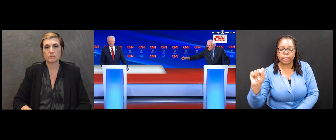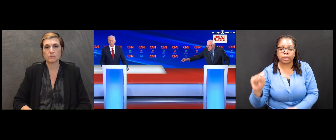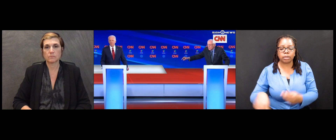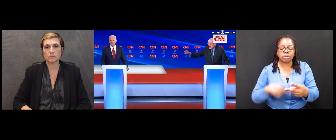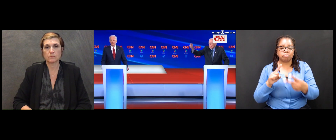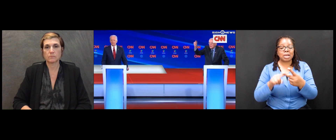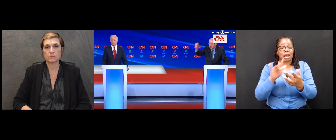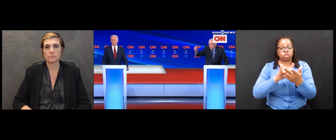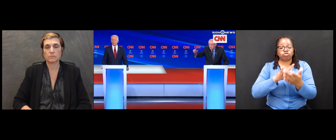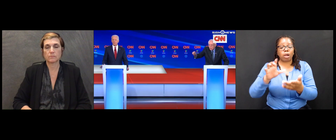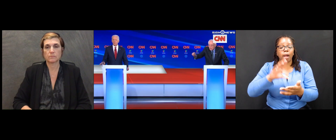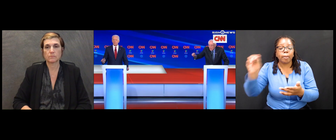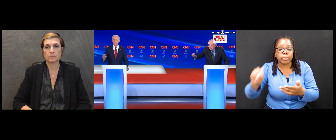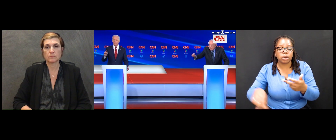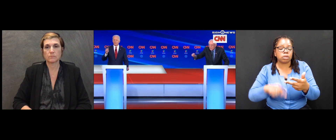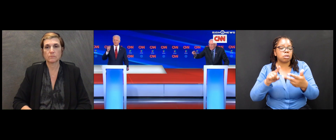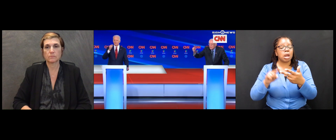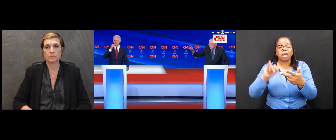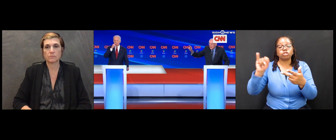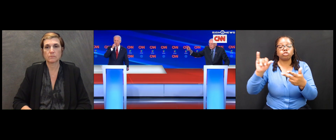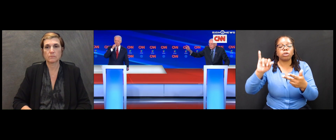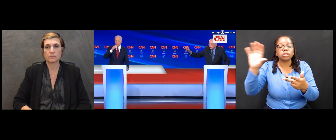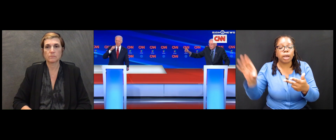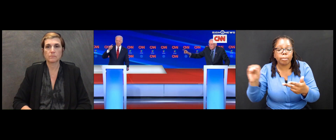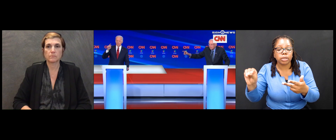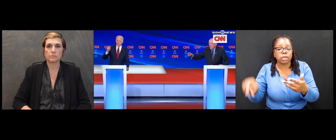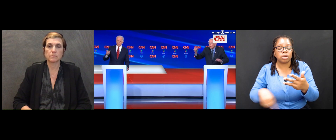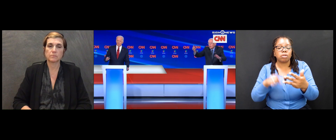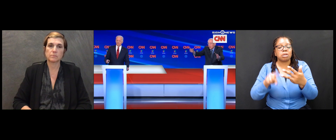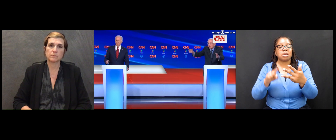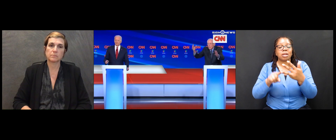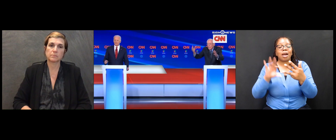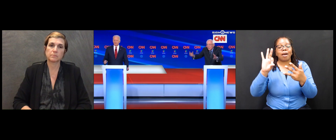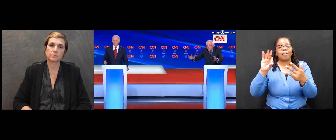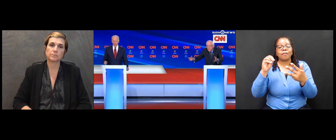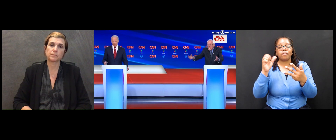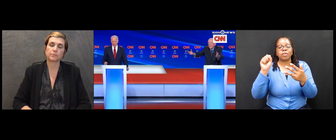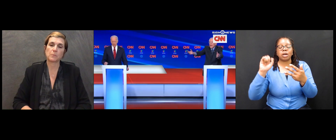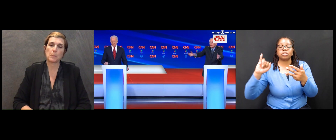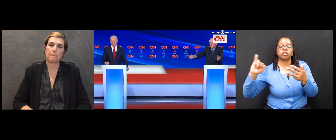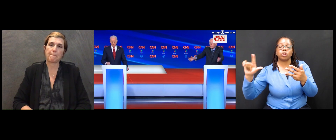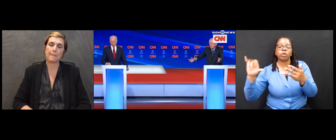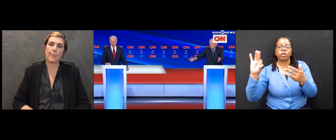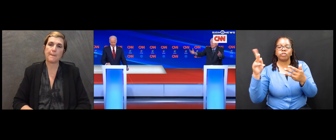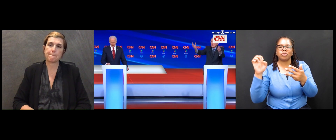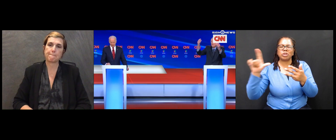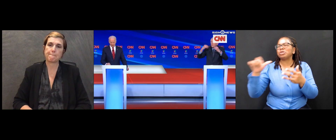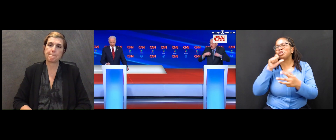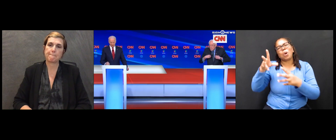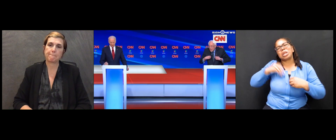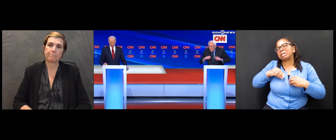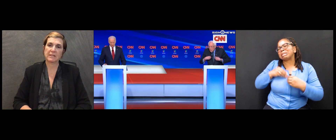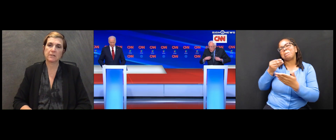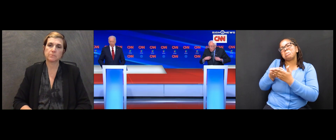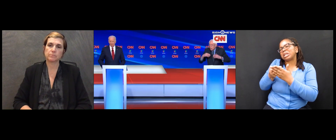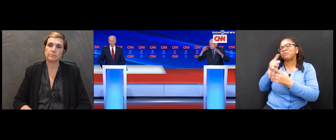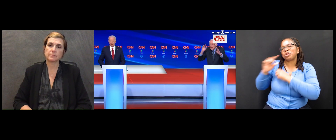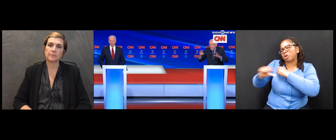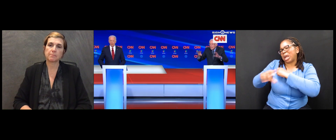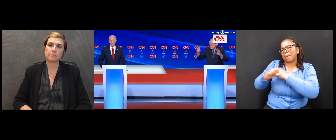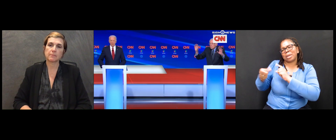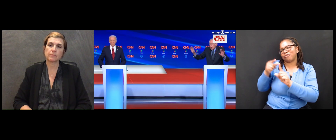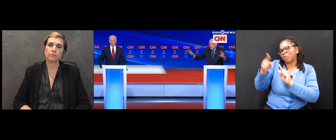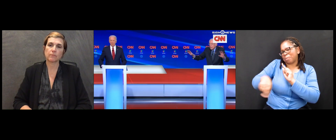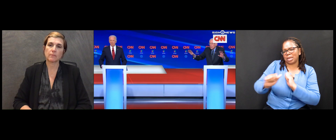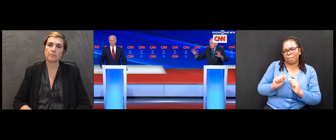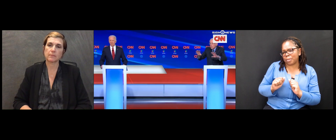drug companies and the insurance companies and the fossil fuel industry. You don't take campaign contributions from them. You